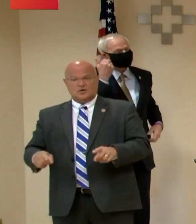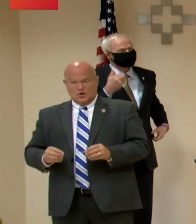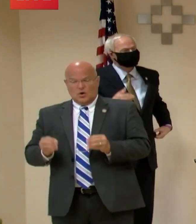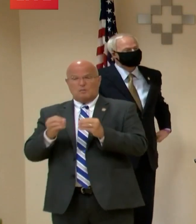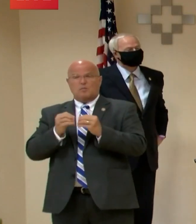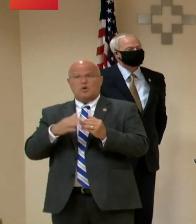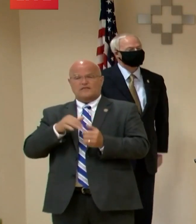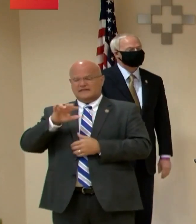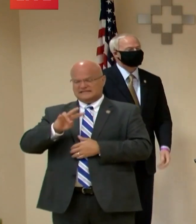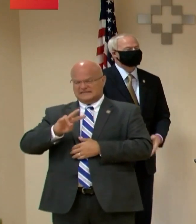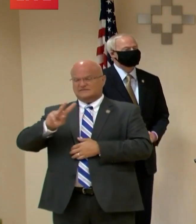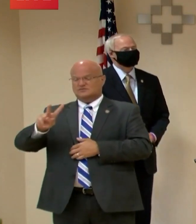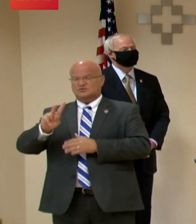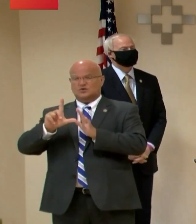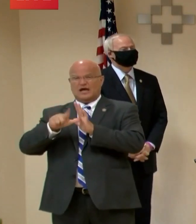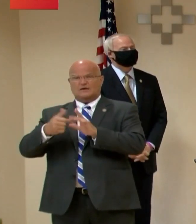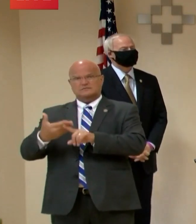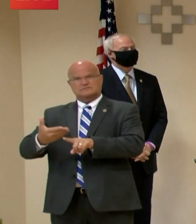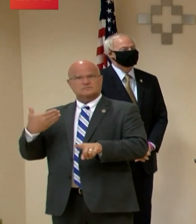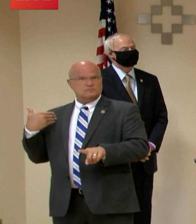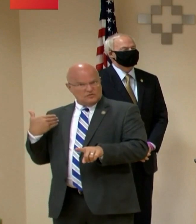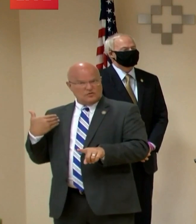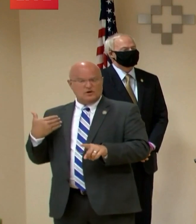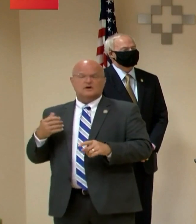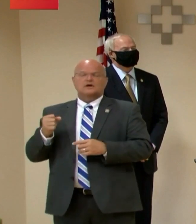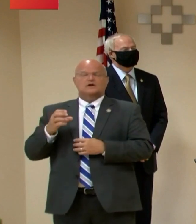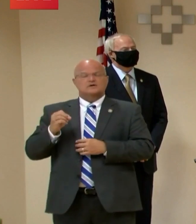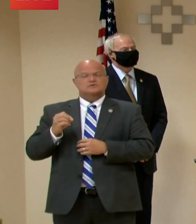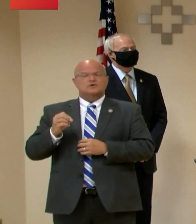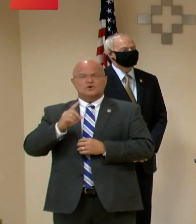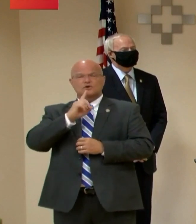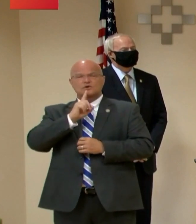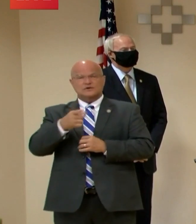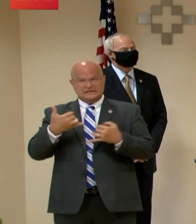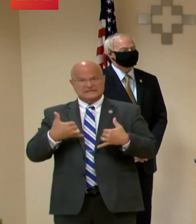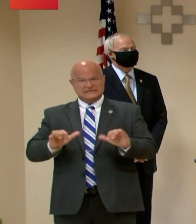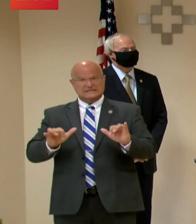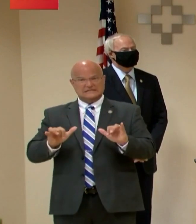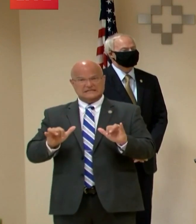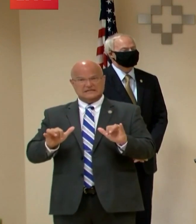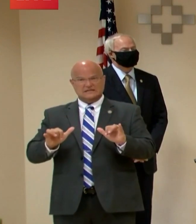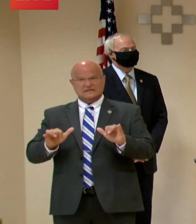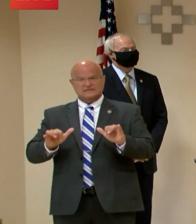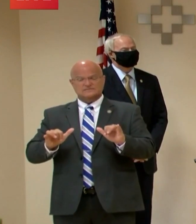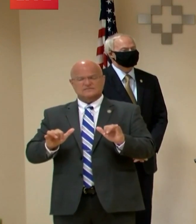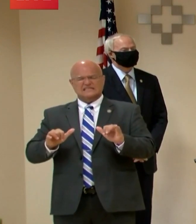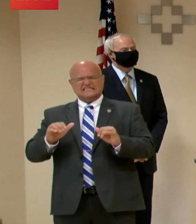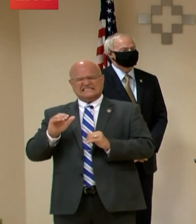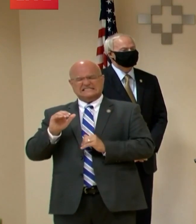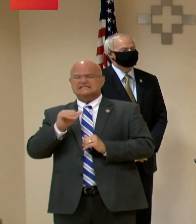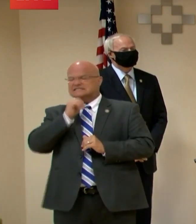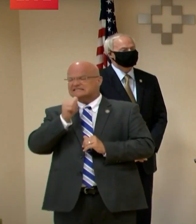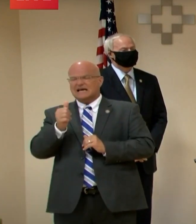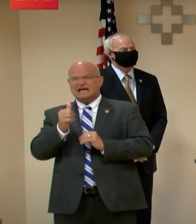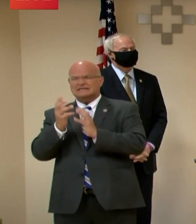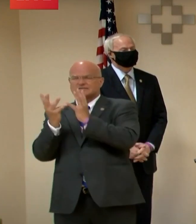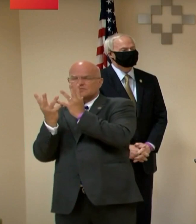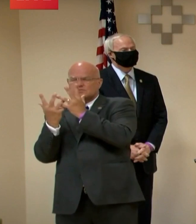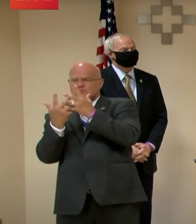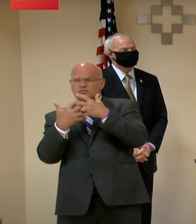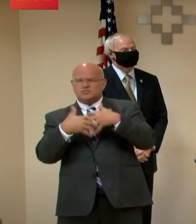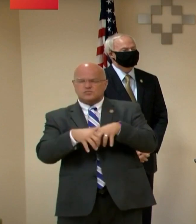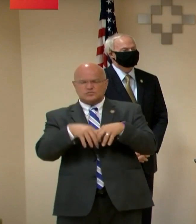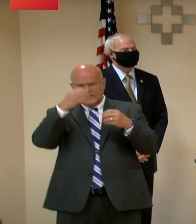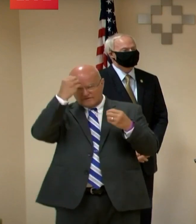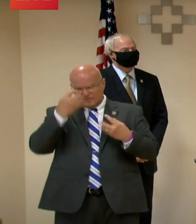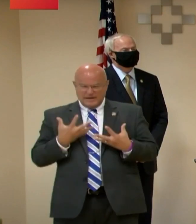more than 72 hours prior to the day they're calling me. So there isn't yet a seamless way of transmitting all this